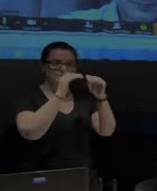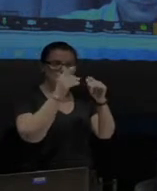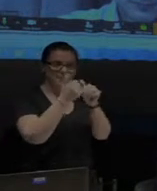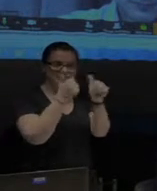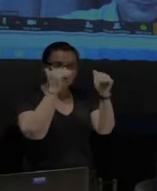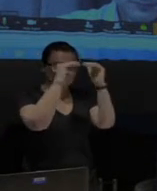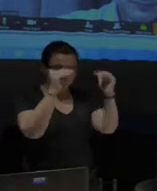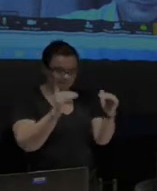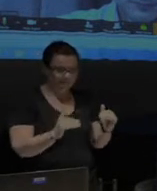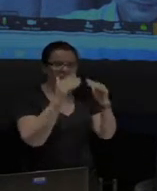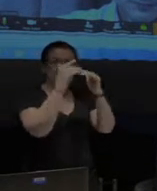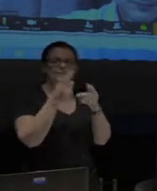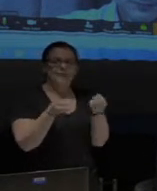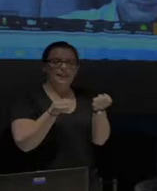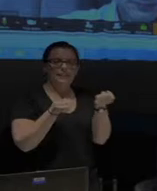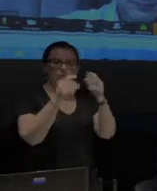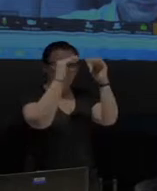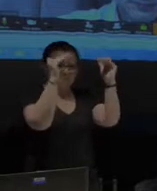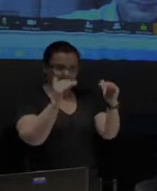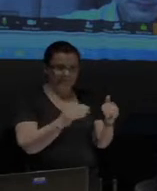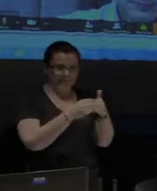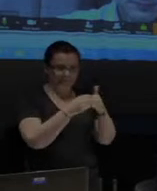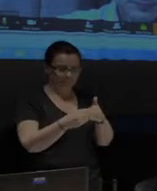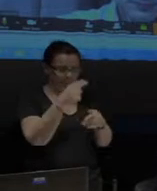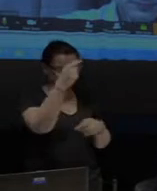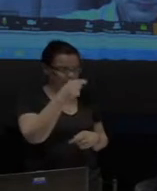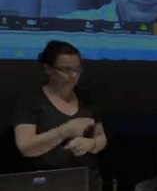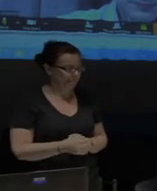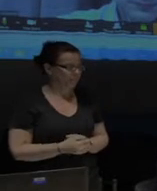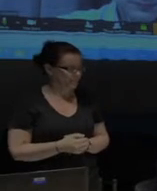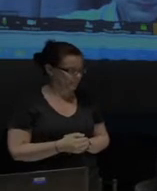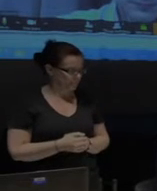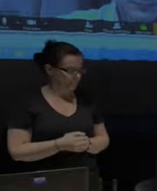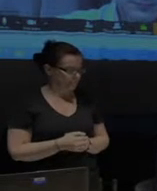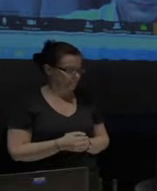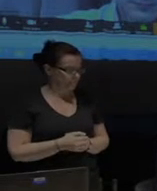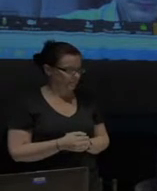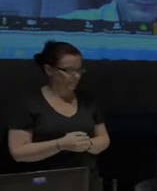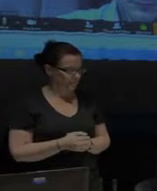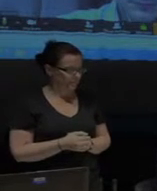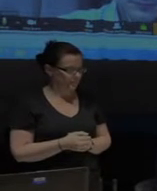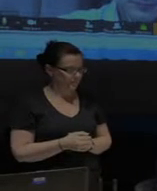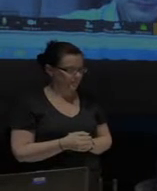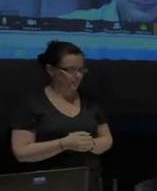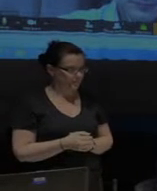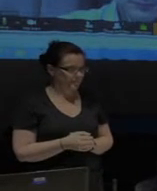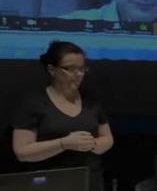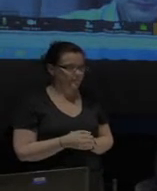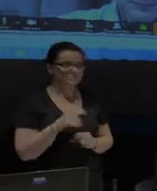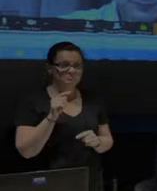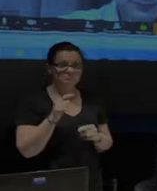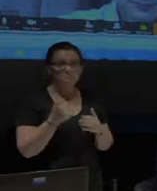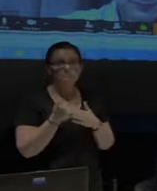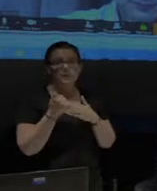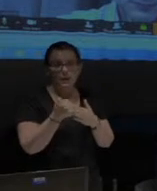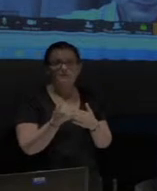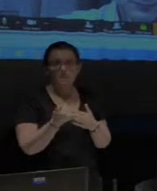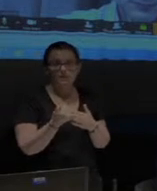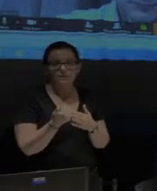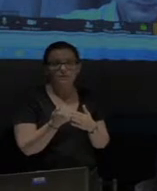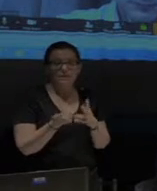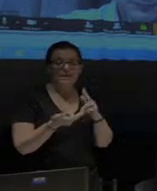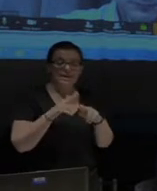is that unifying purpose that either tells you you're in the right organisation or maybe you're not and need to look around? That is a helpful thing to do if